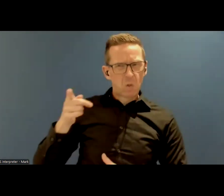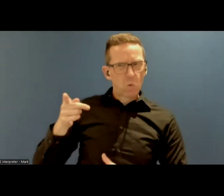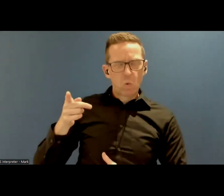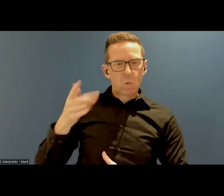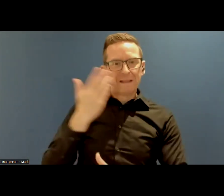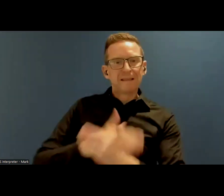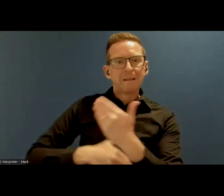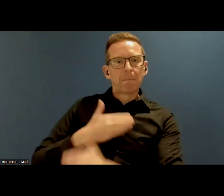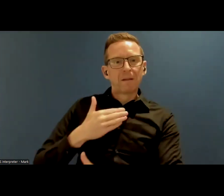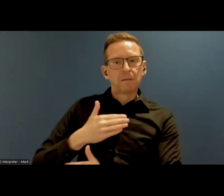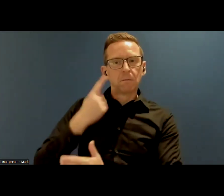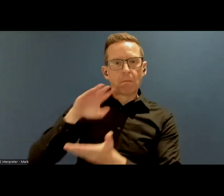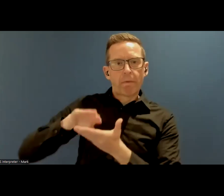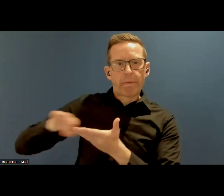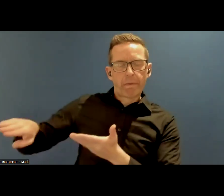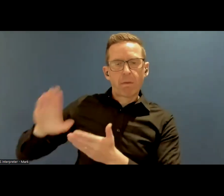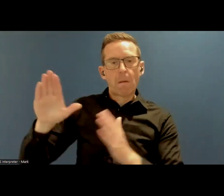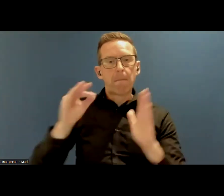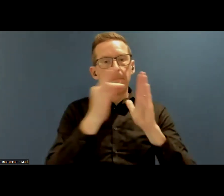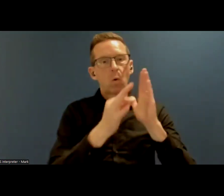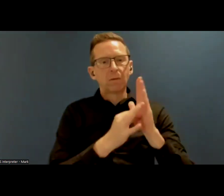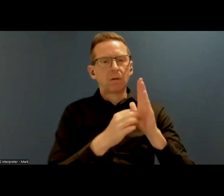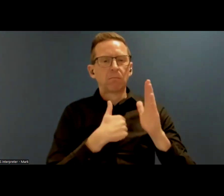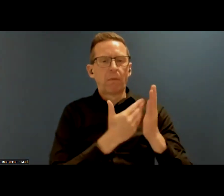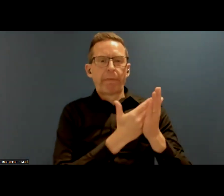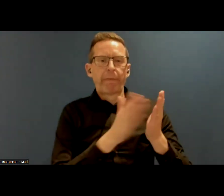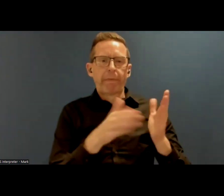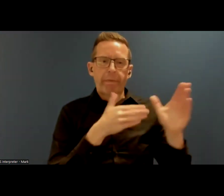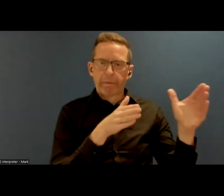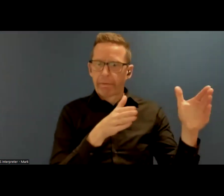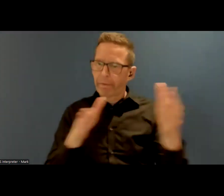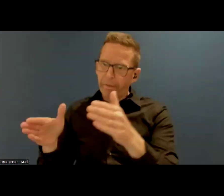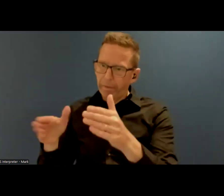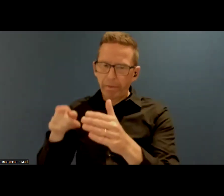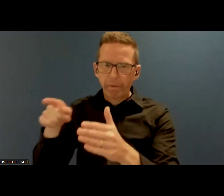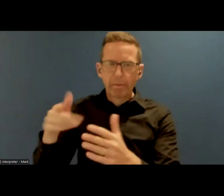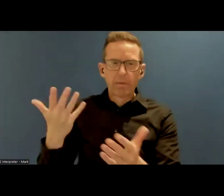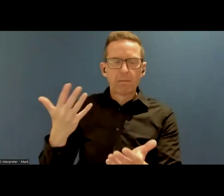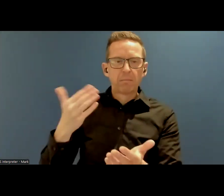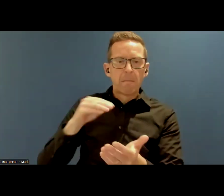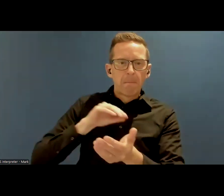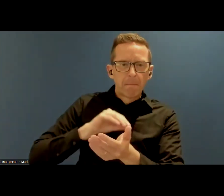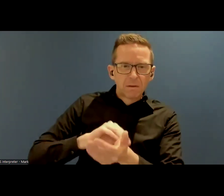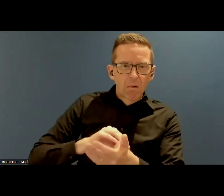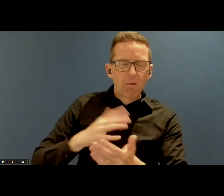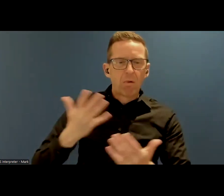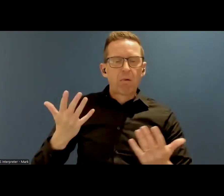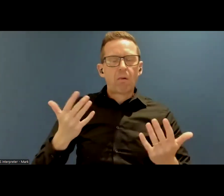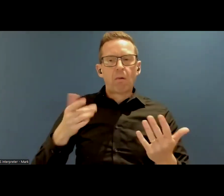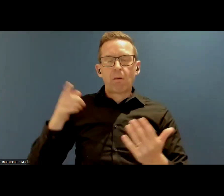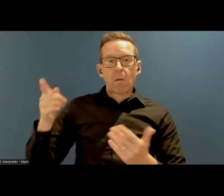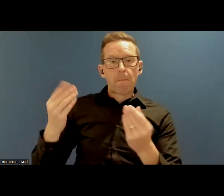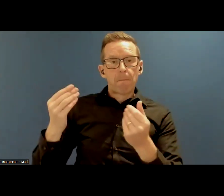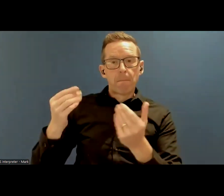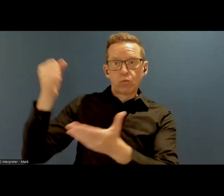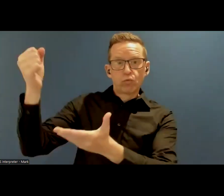downsizing their policies to medical and charity models again, reducing their budget, reallocating budget